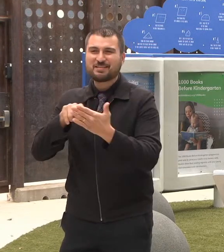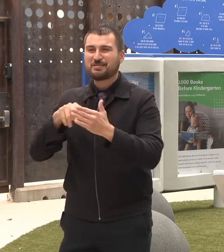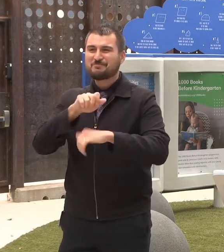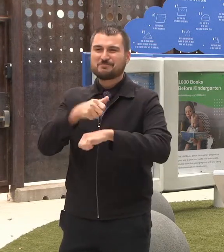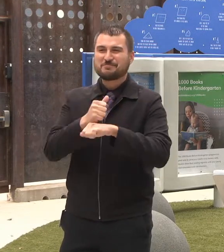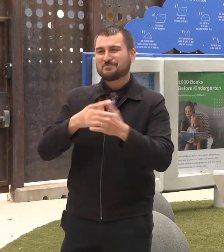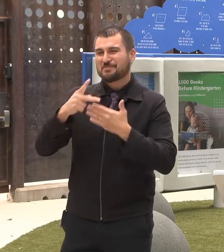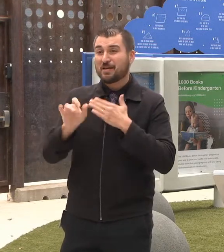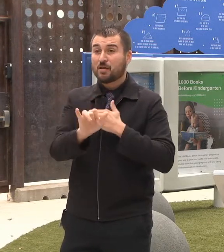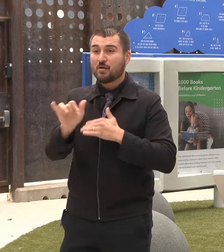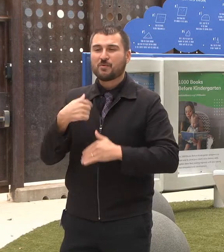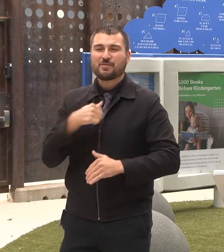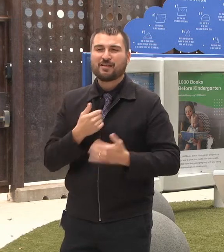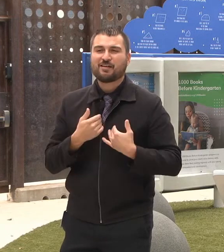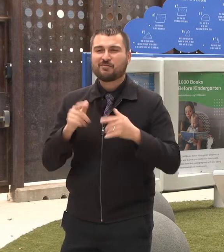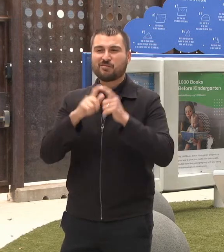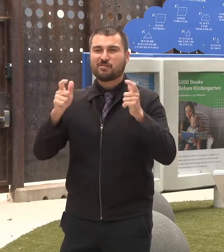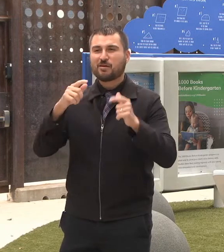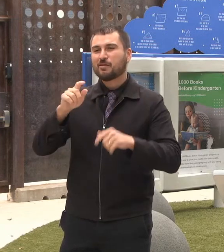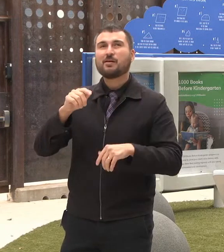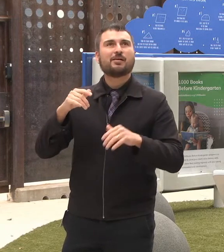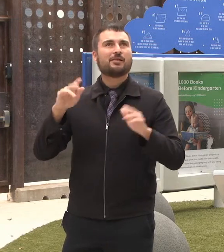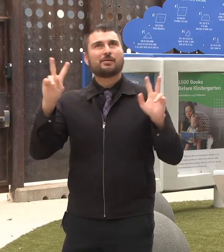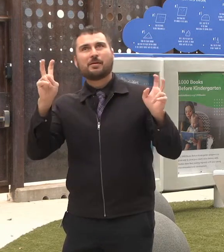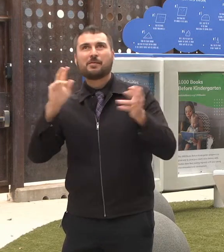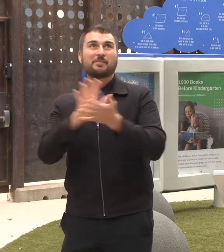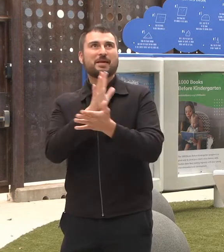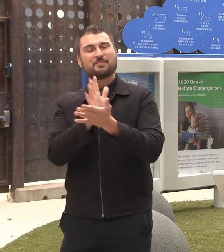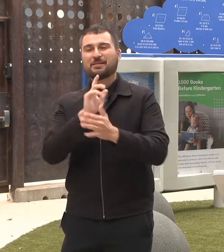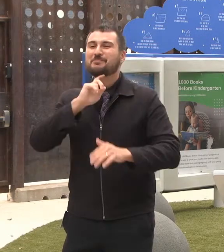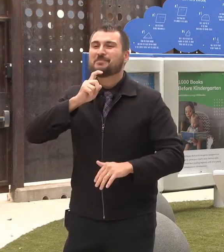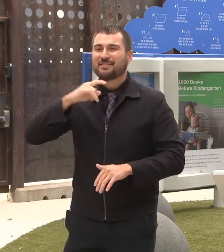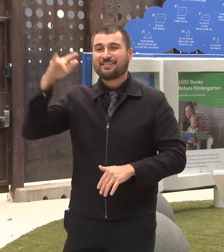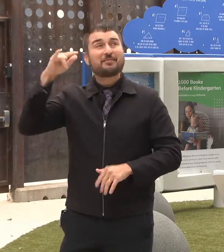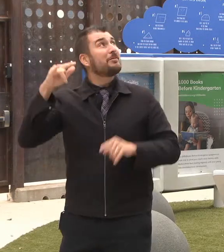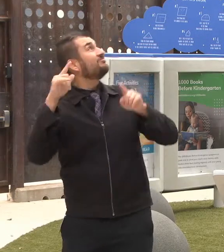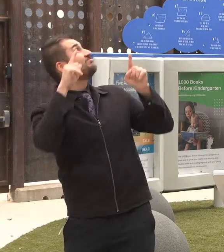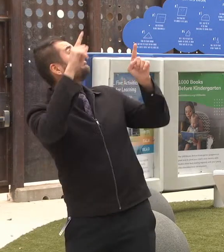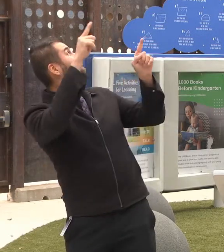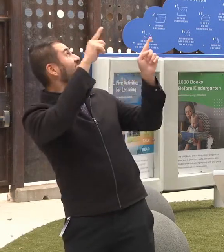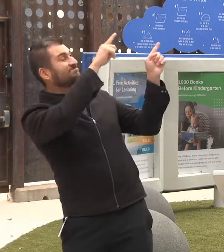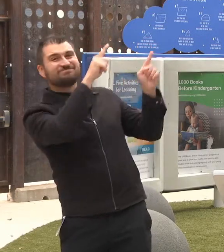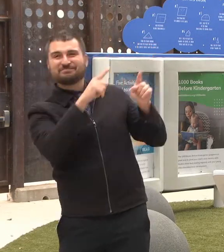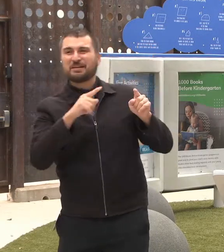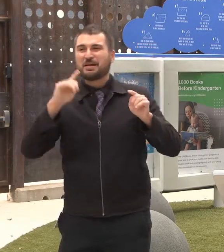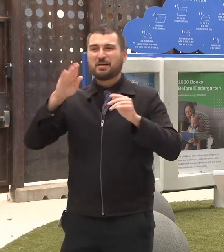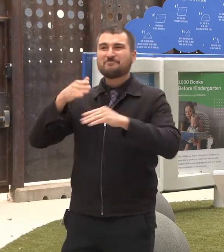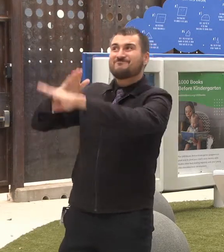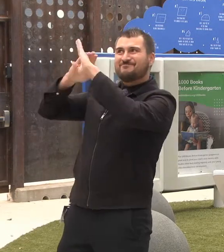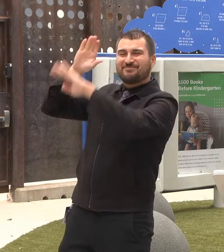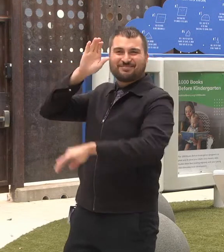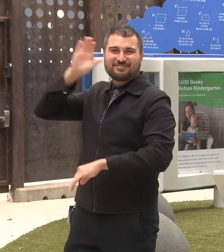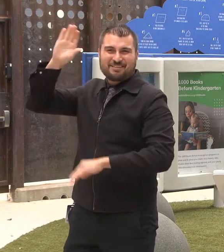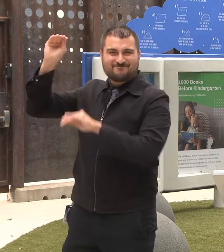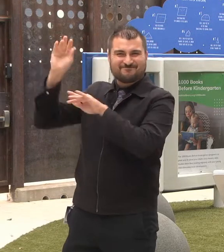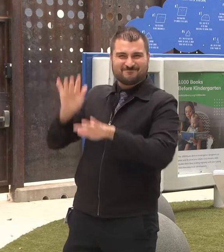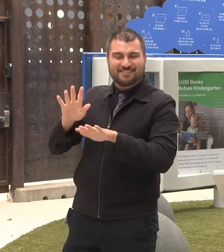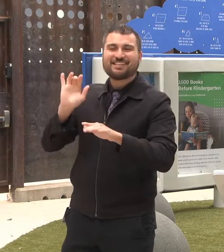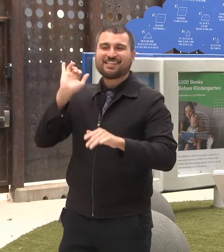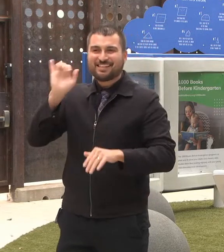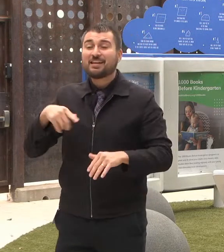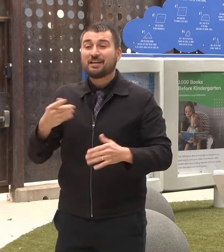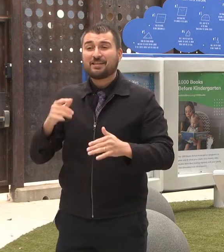large metal paper airplanes hanging above the learning garden, providing shade.